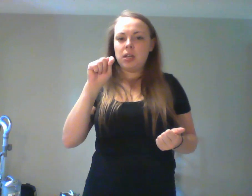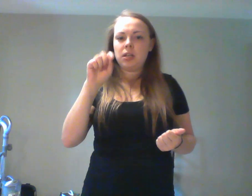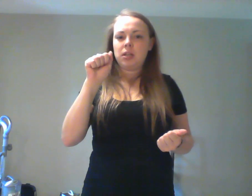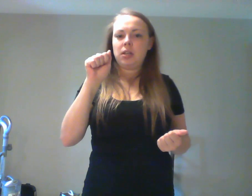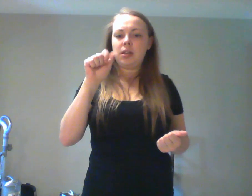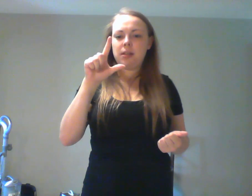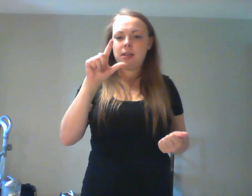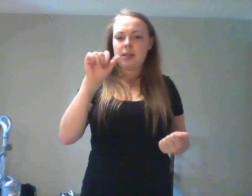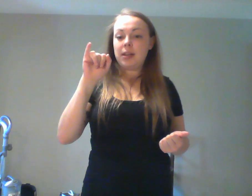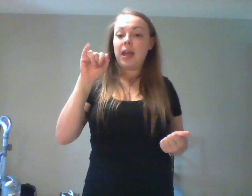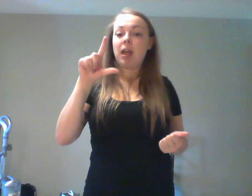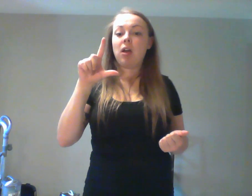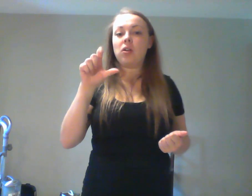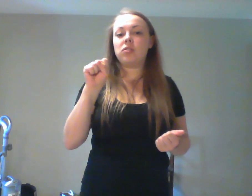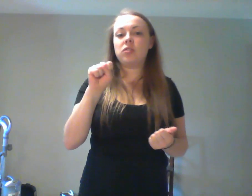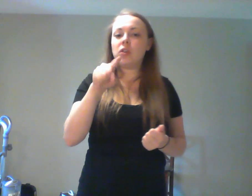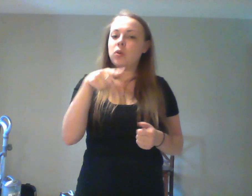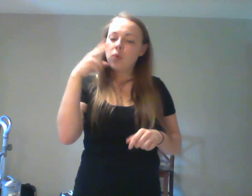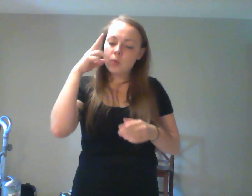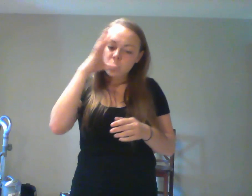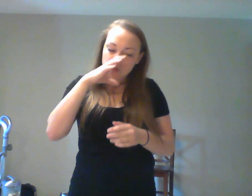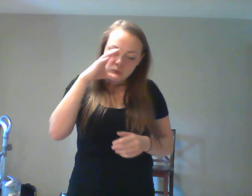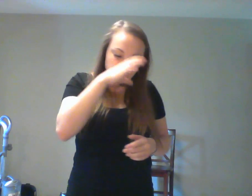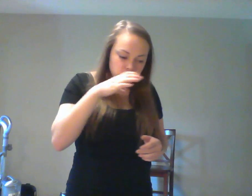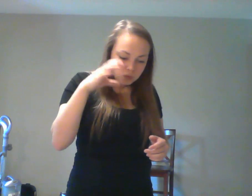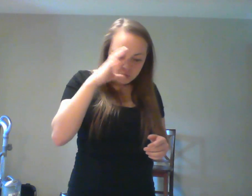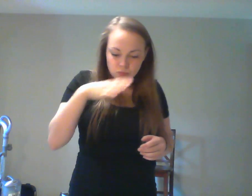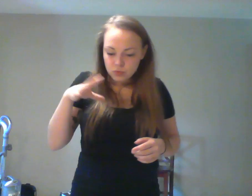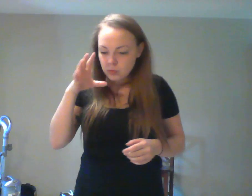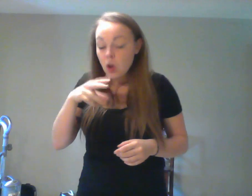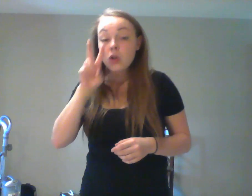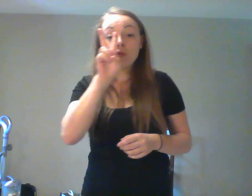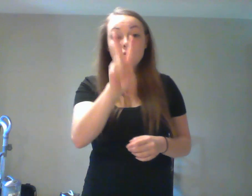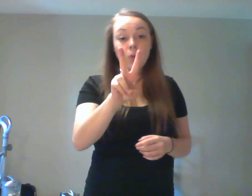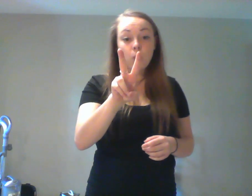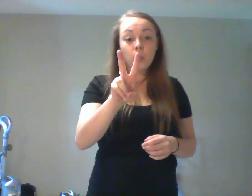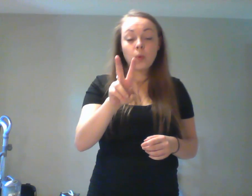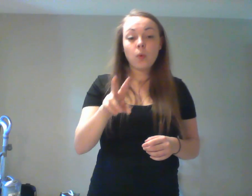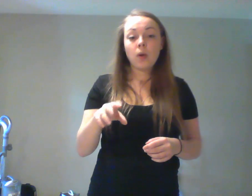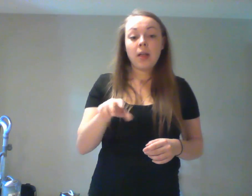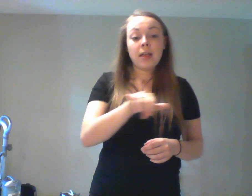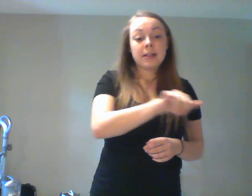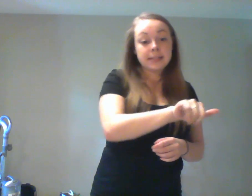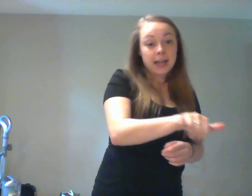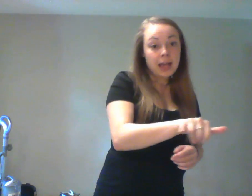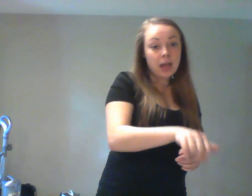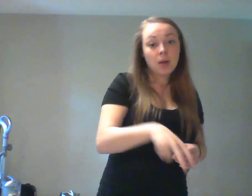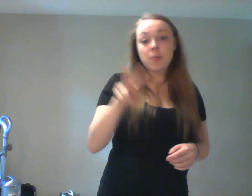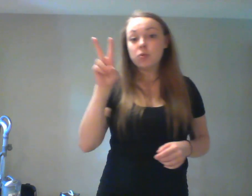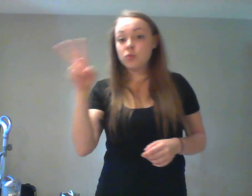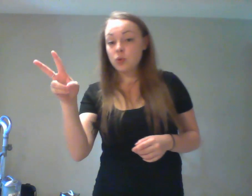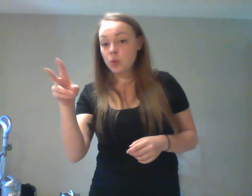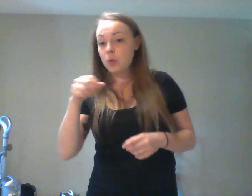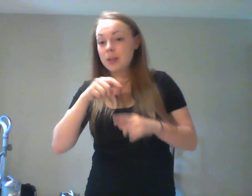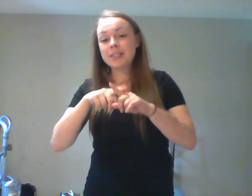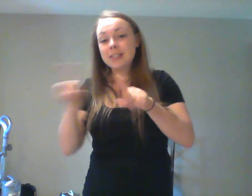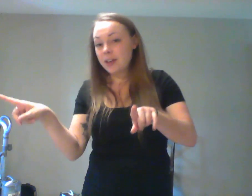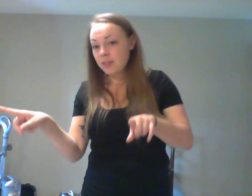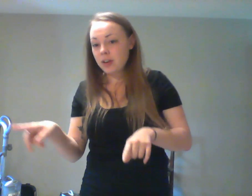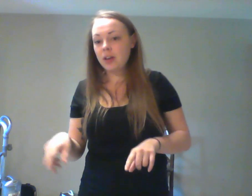alike and 2 supporting details about how they are different. Okay, I'm going to give you 2 minutes of group time to talk about it.